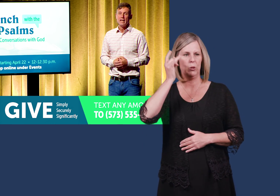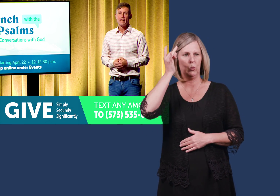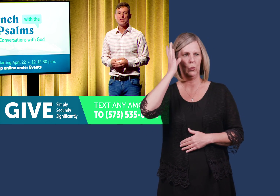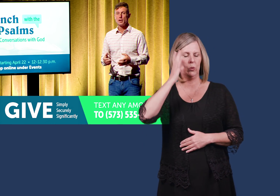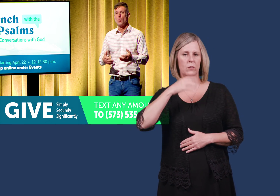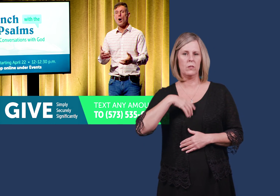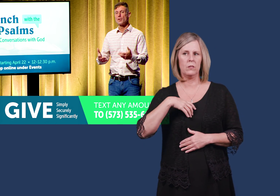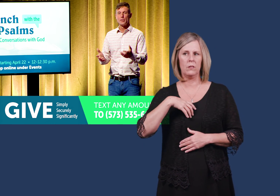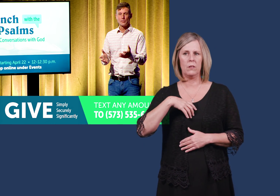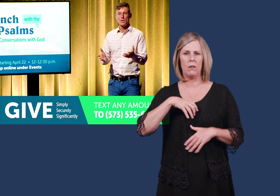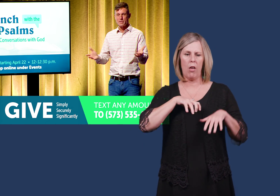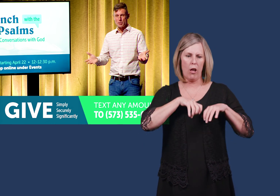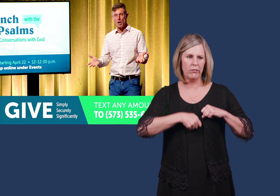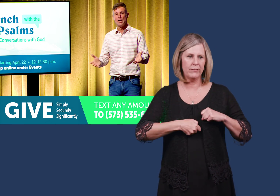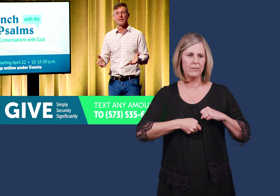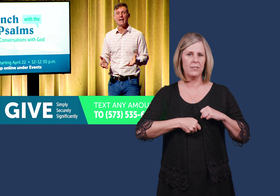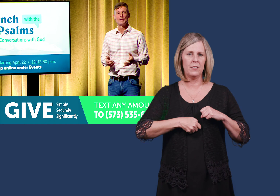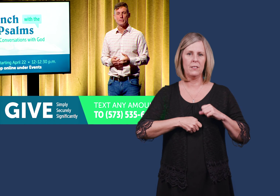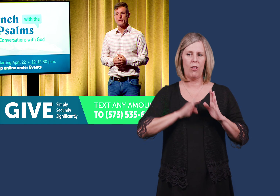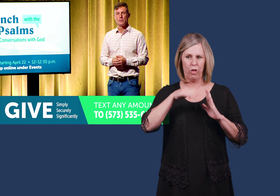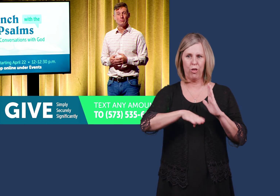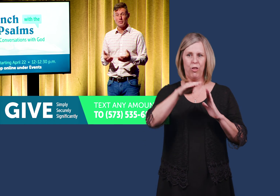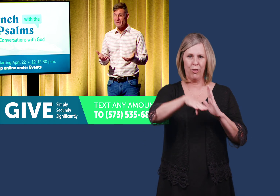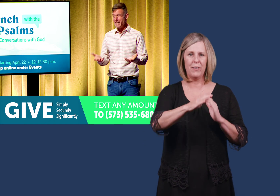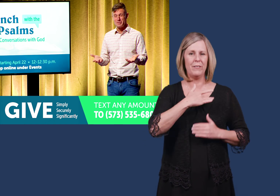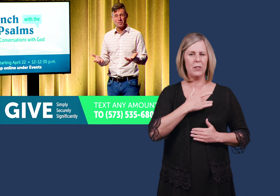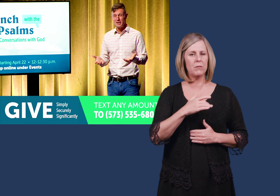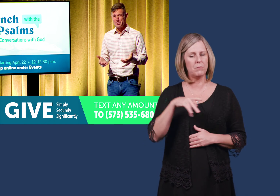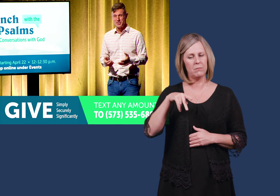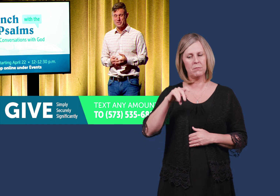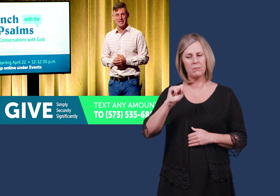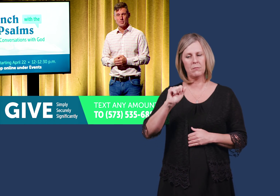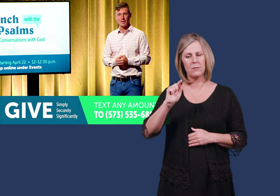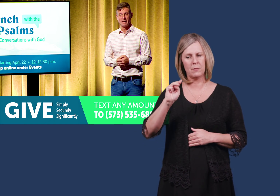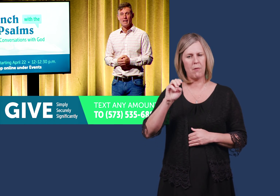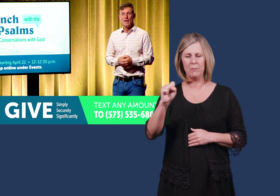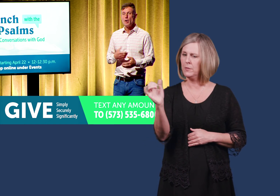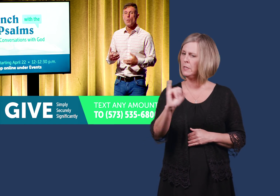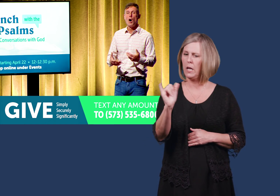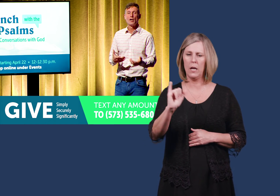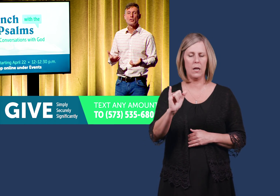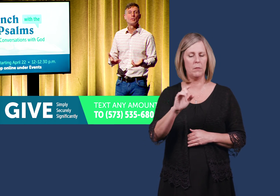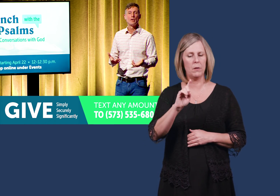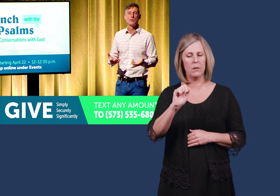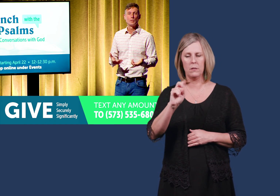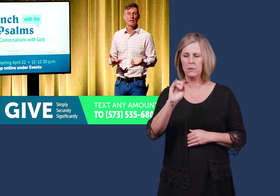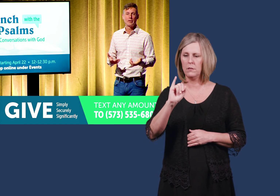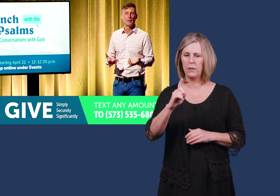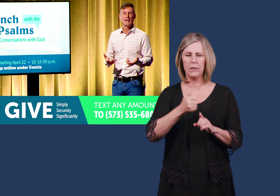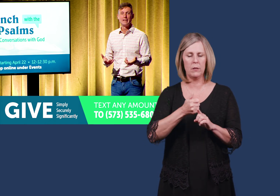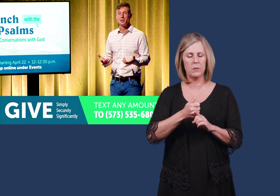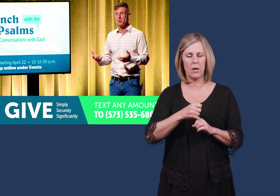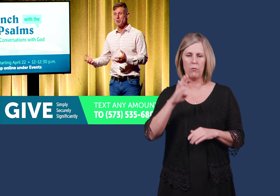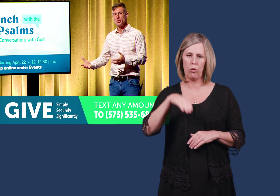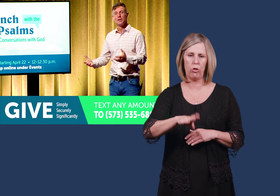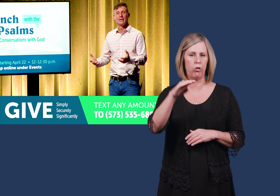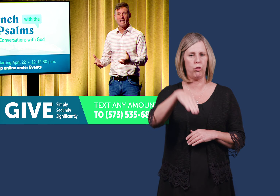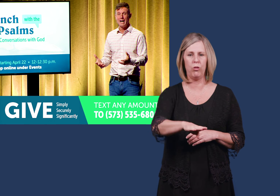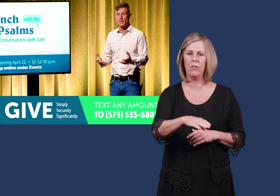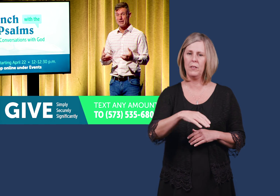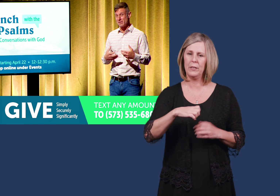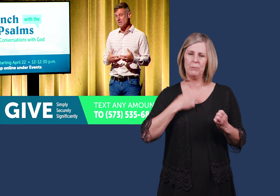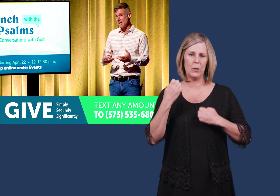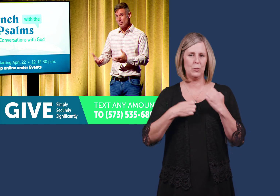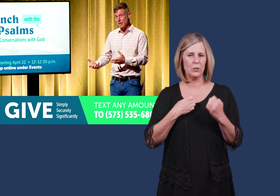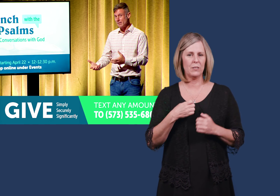And they're going to walk through, of course, this is all online through Zoom, but we've been having really good success with it. They'll walk through those with you, and you'll learn a